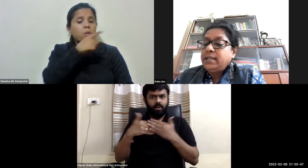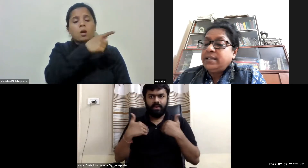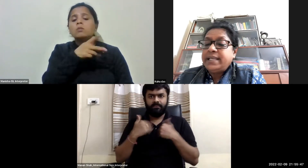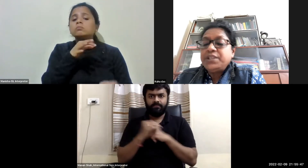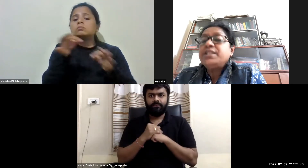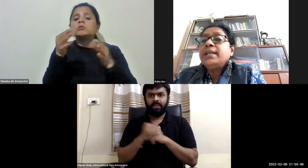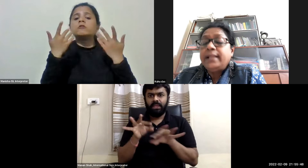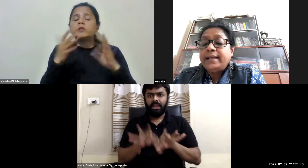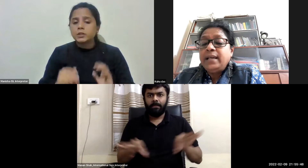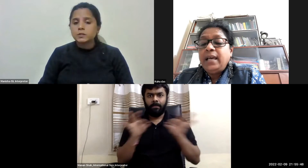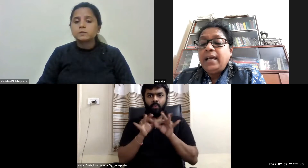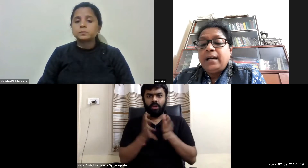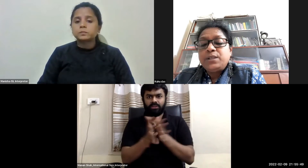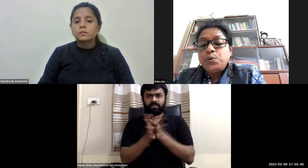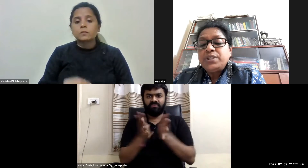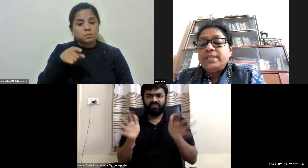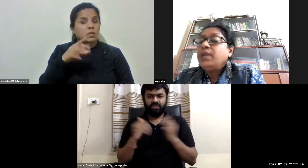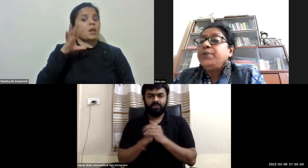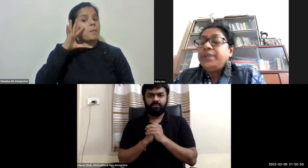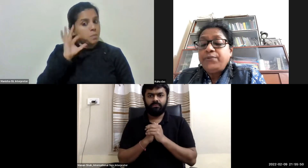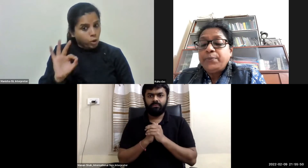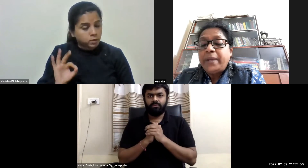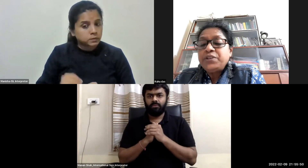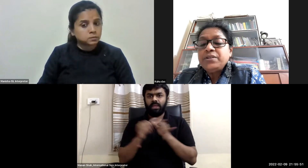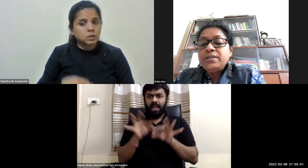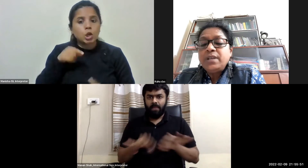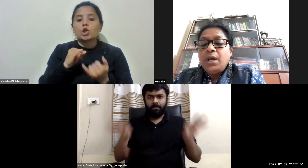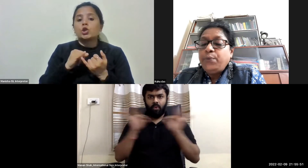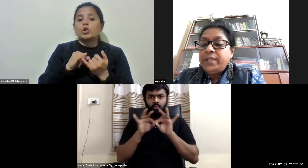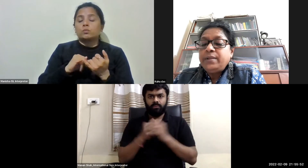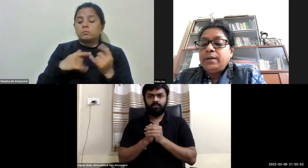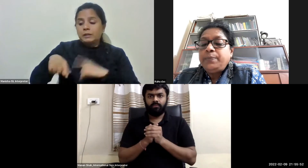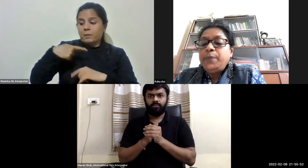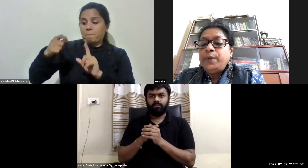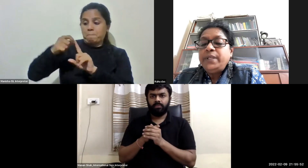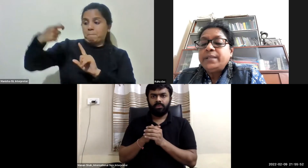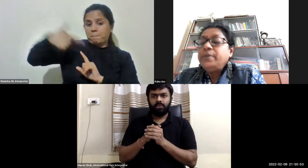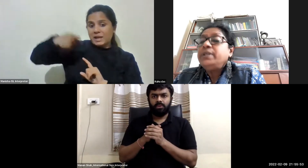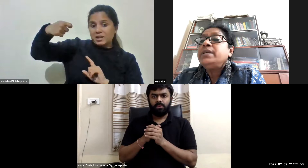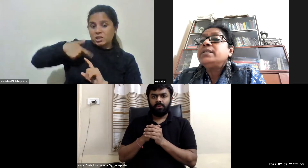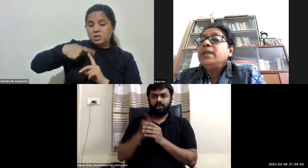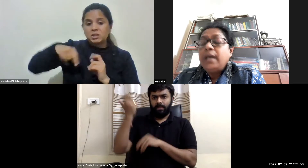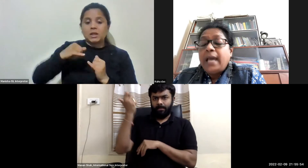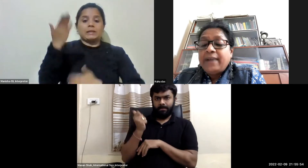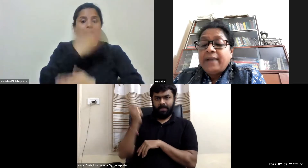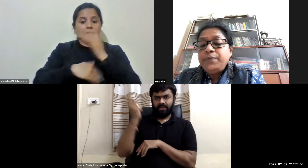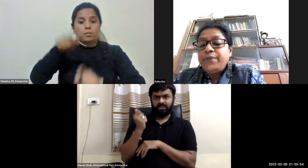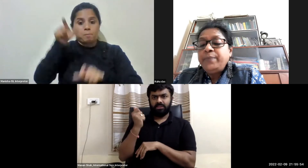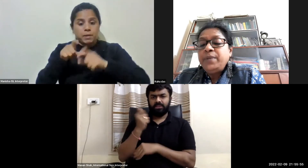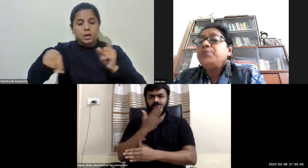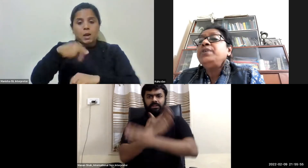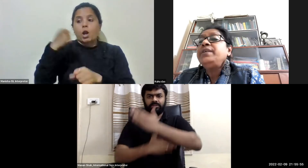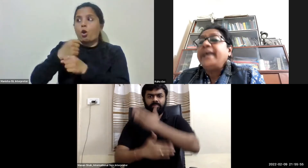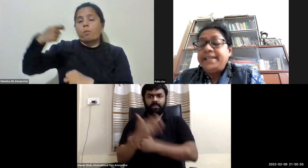is that it's essential that social security for pensions with people with disabilities have to